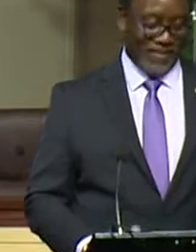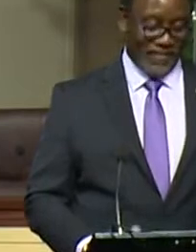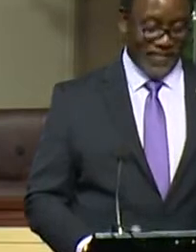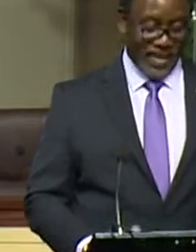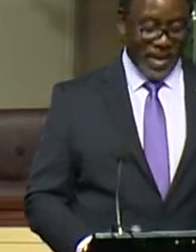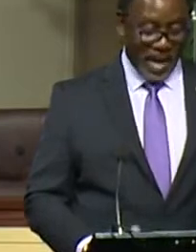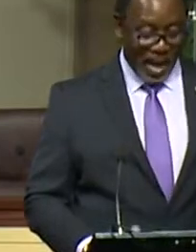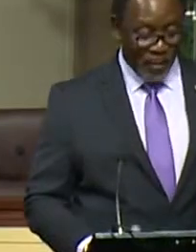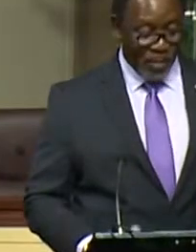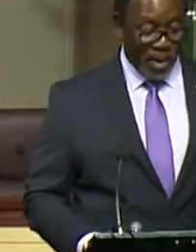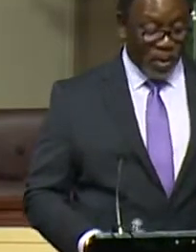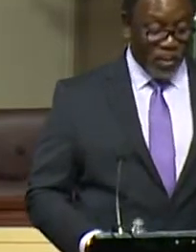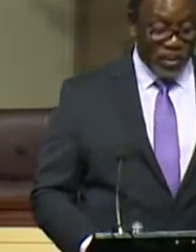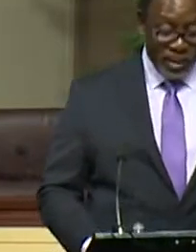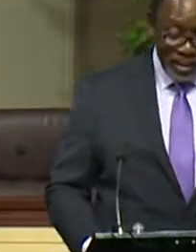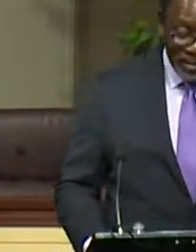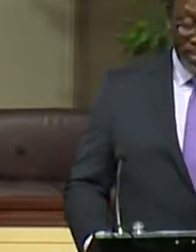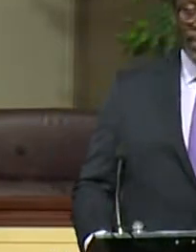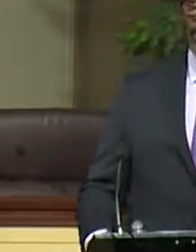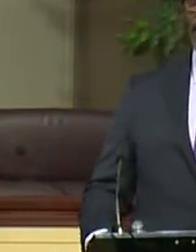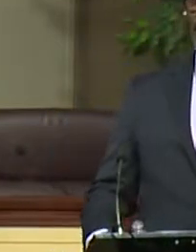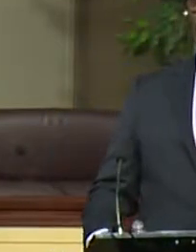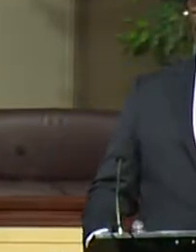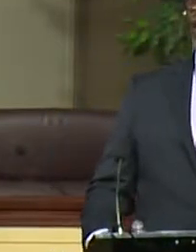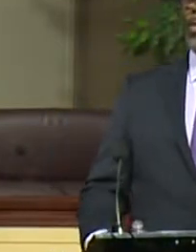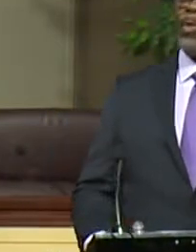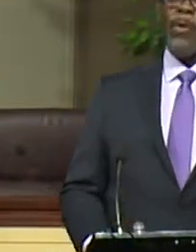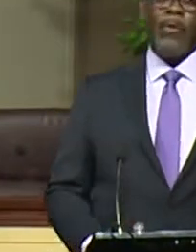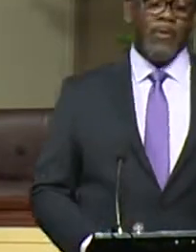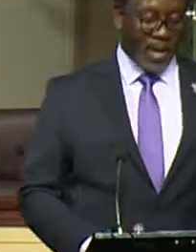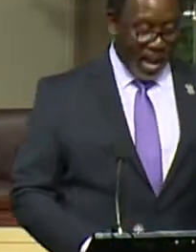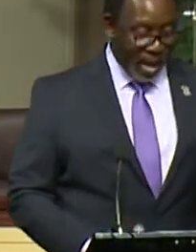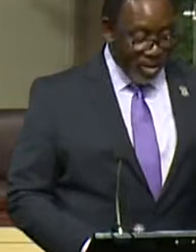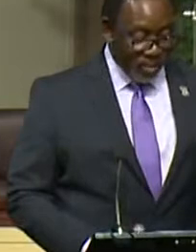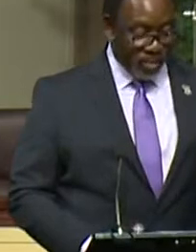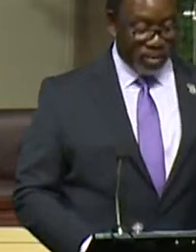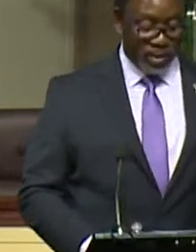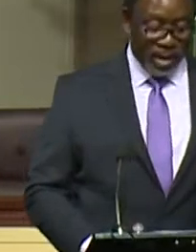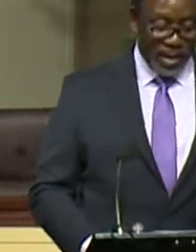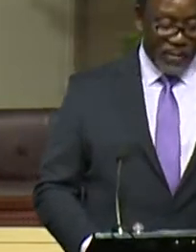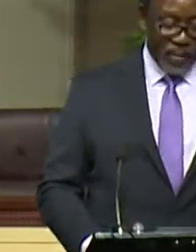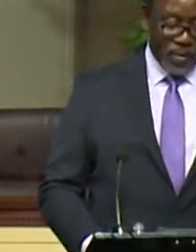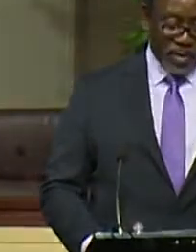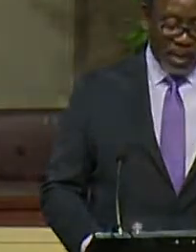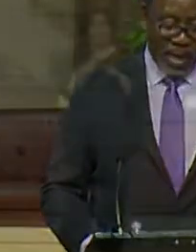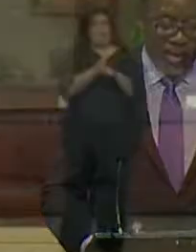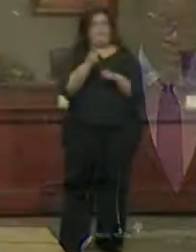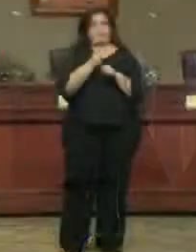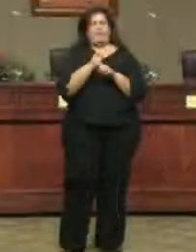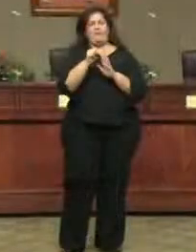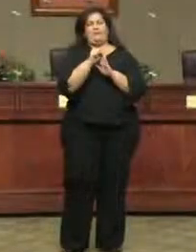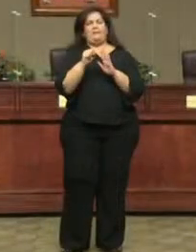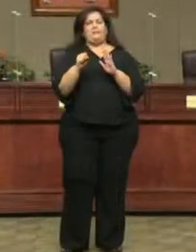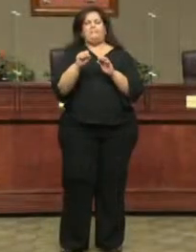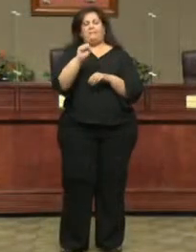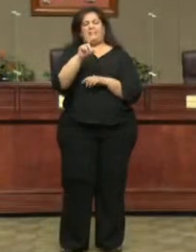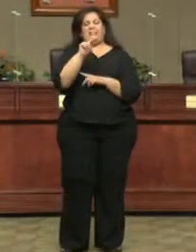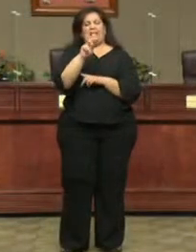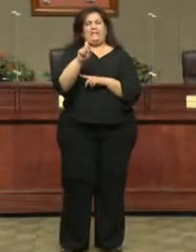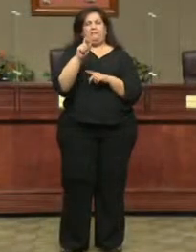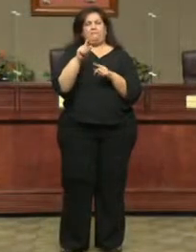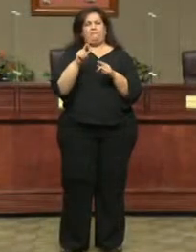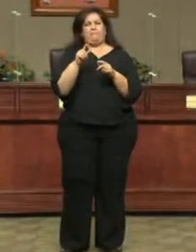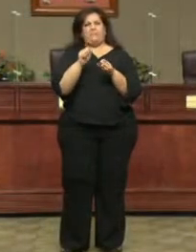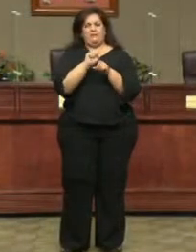that I will be holding my 3rd annual State of Orange County address at